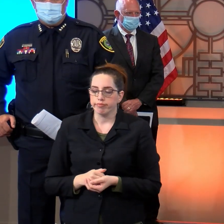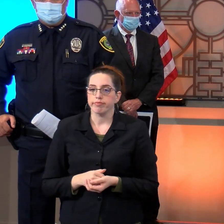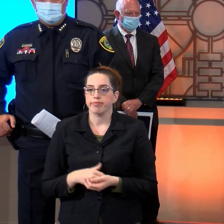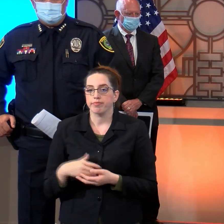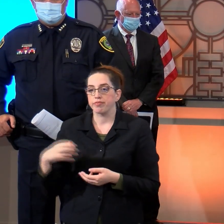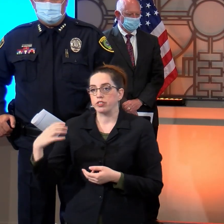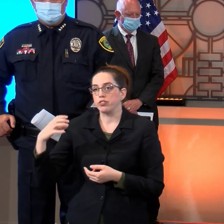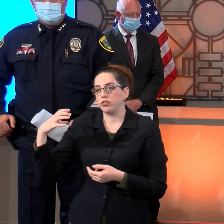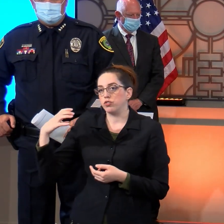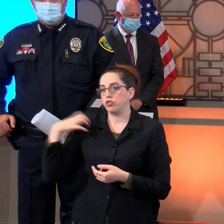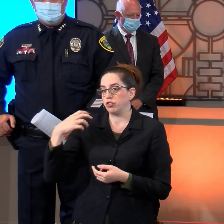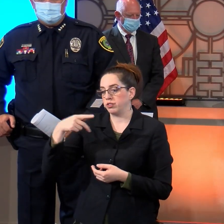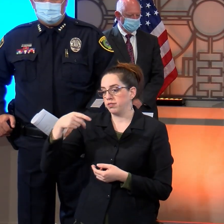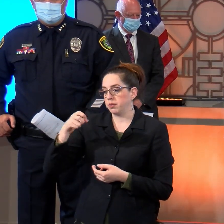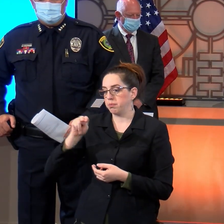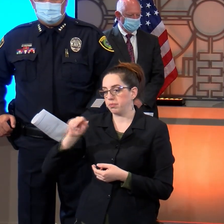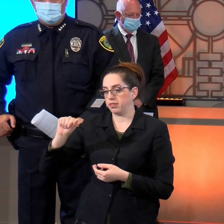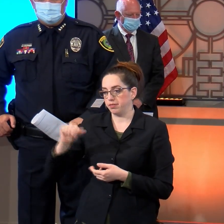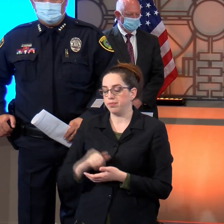Chief Pena.